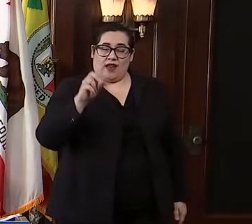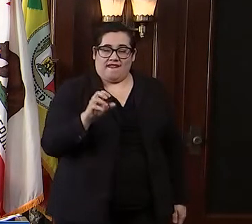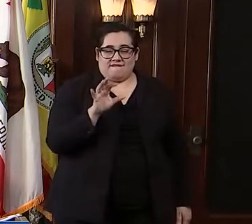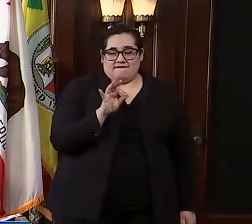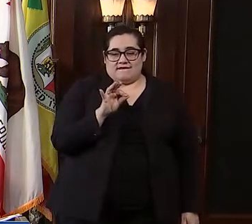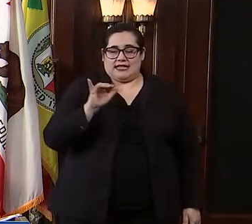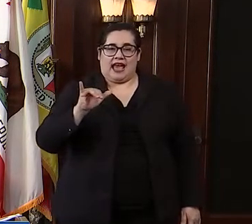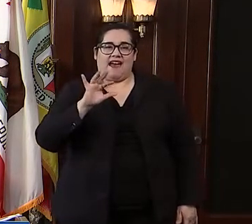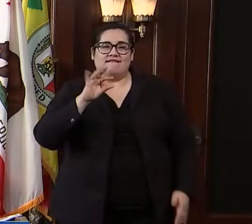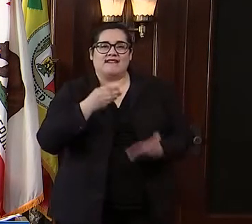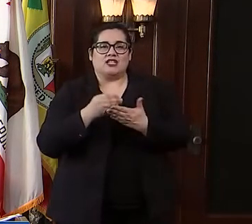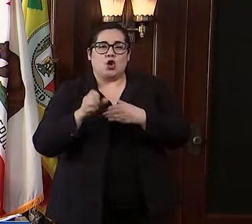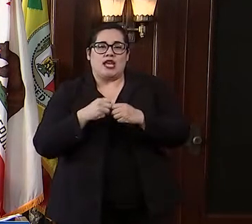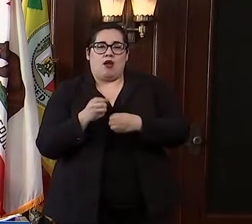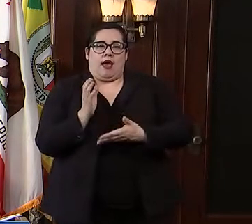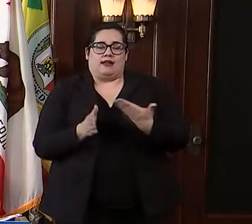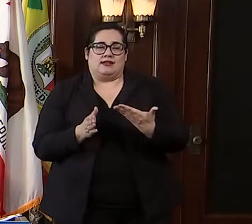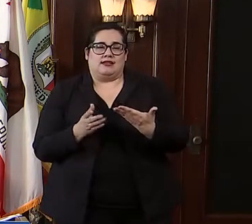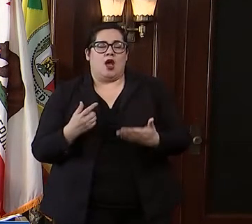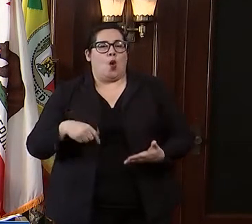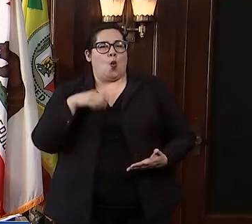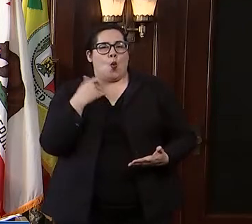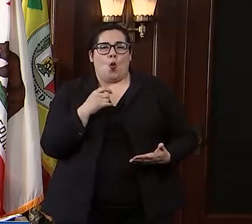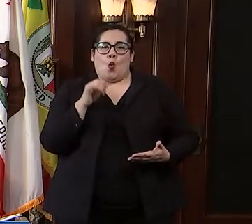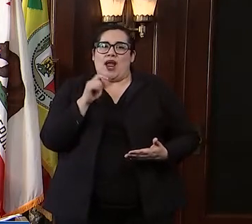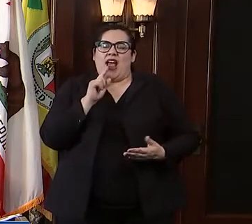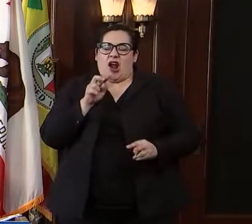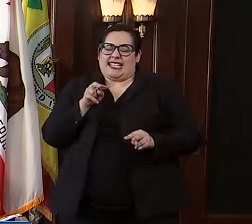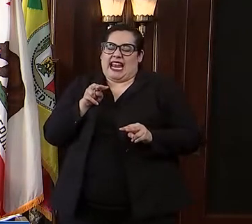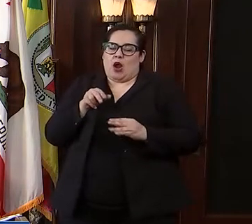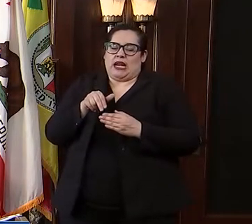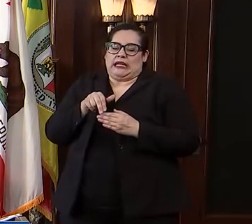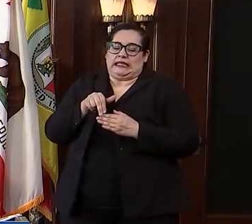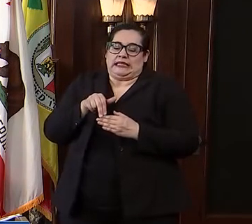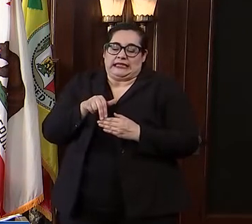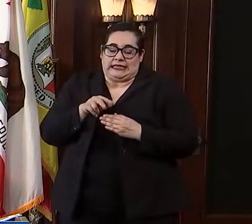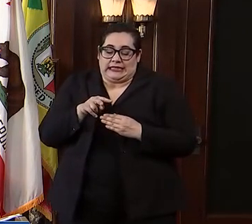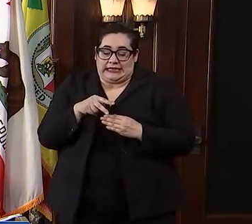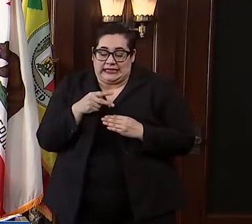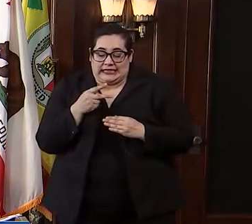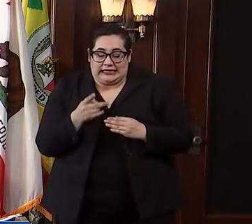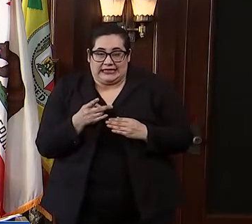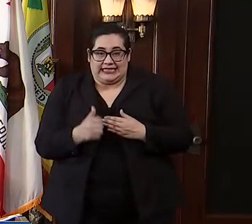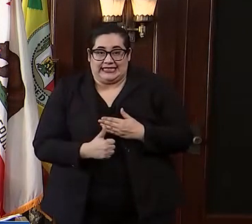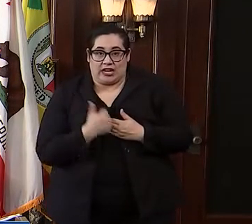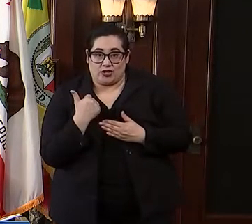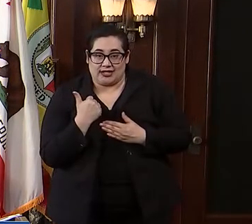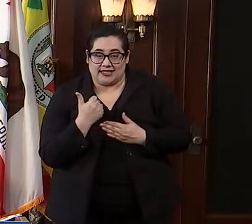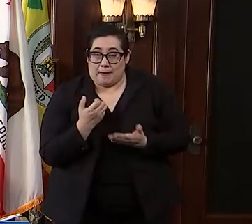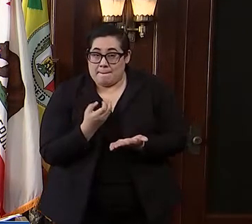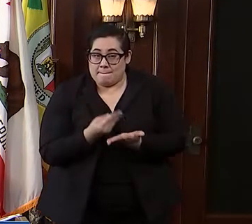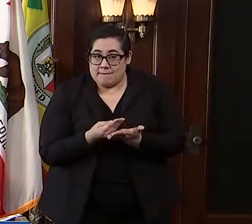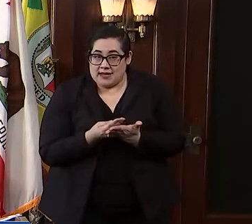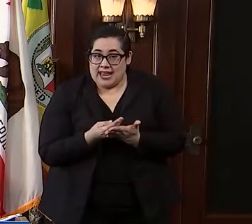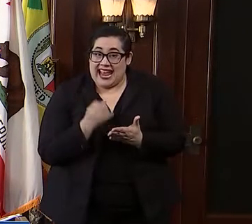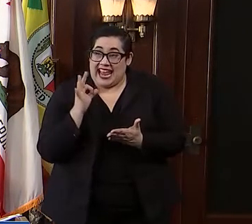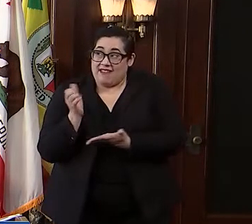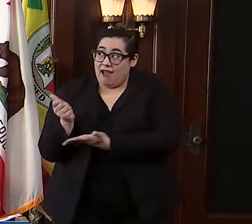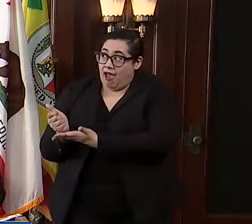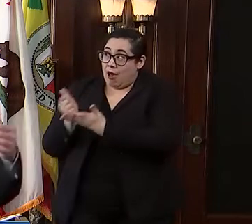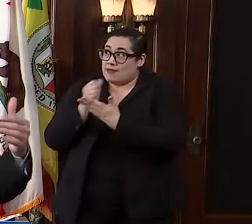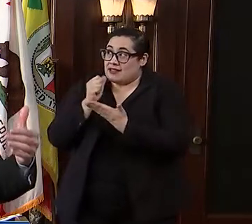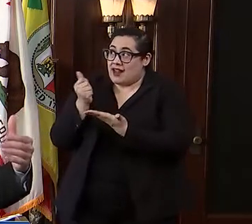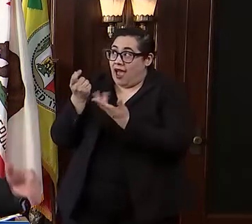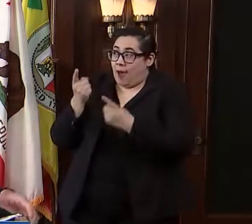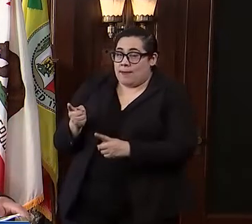most cities and counties in America. That is a cliff that we are staring at. And if assistance doesn't come in furthering the HEROES Act, which the House